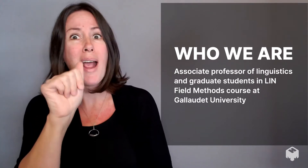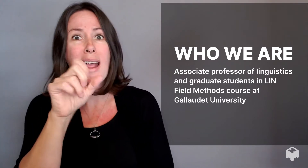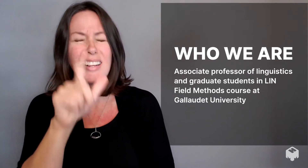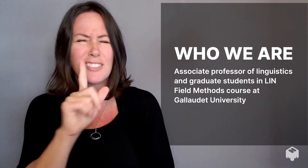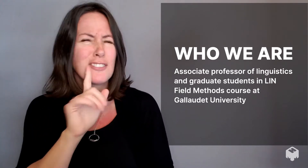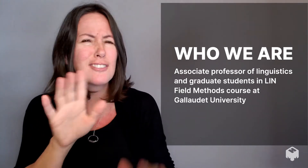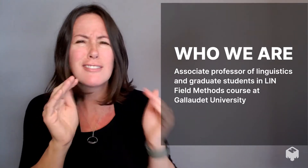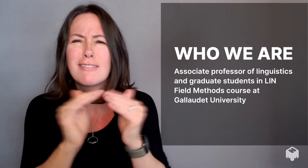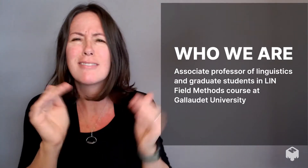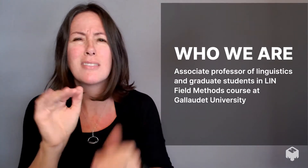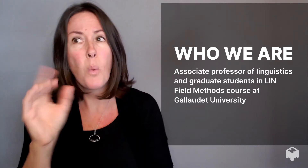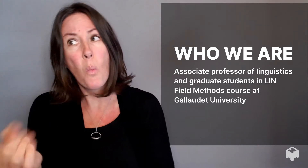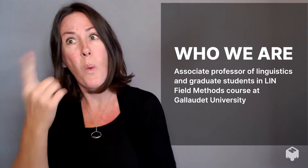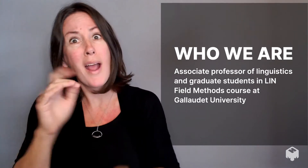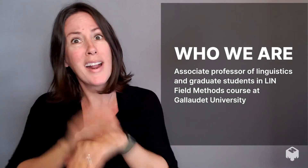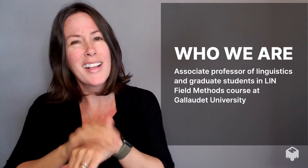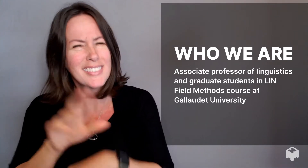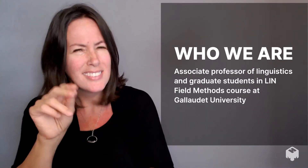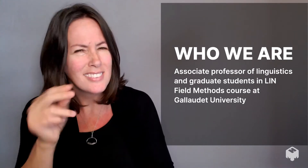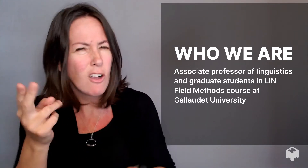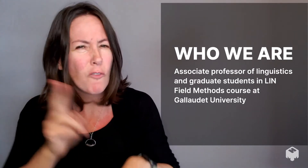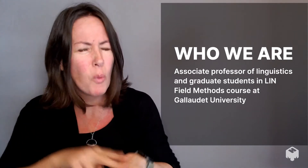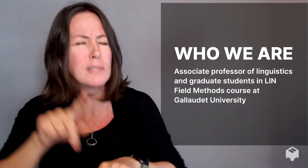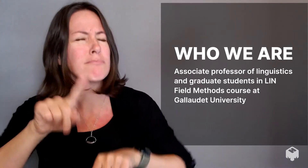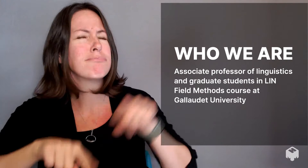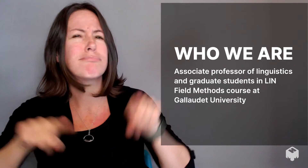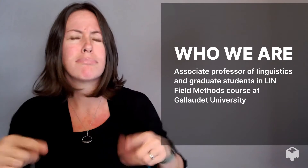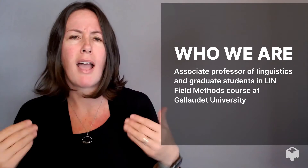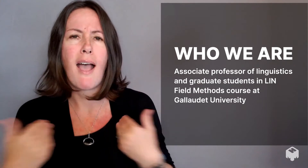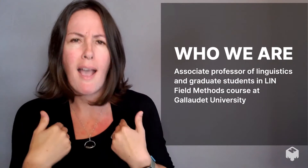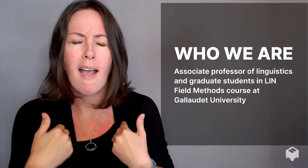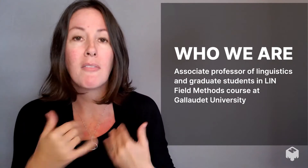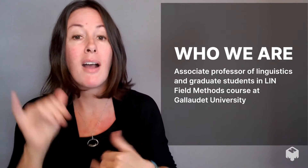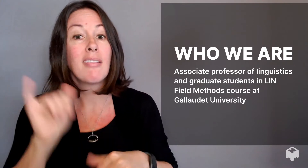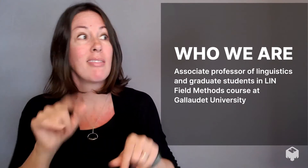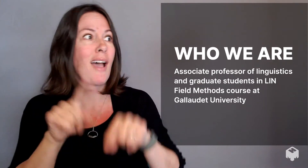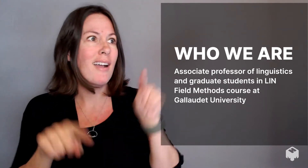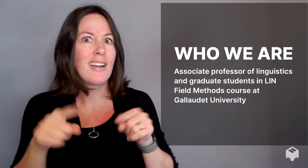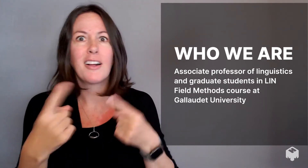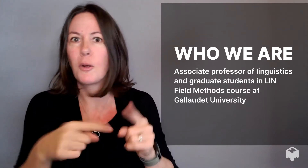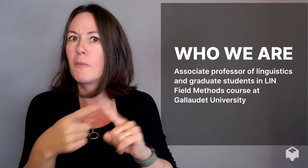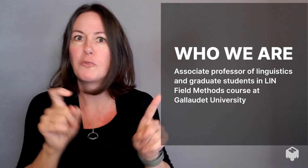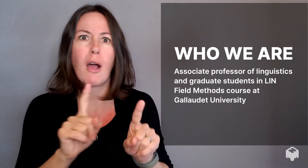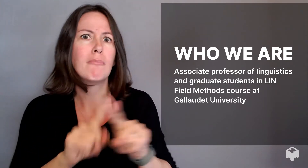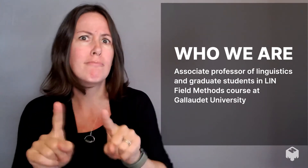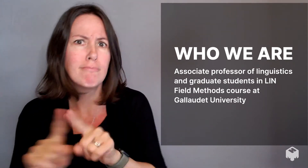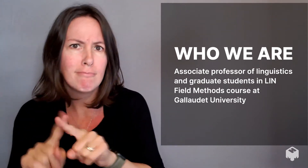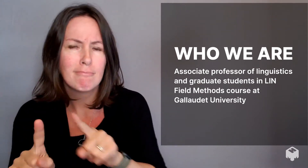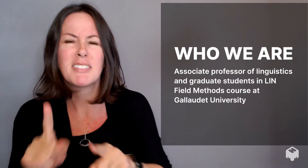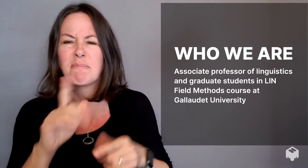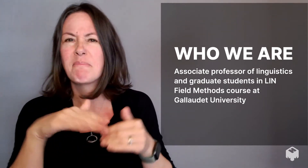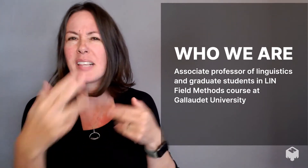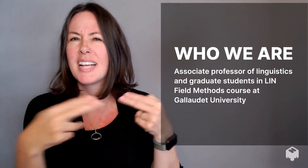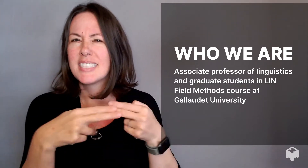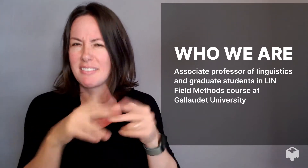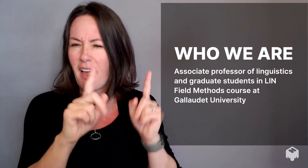community. Just as there's no one English user, there's no one ASL user. And we recognize that people come from a variety of